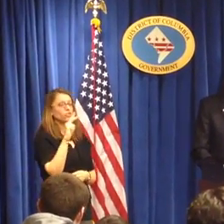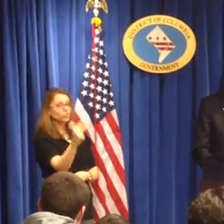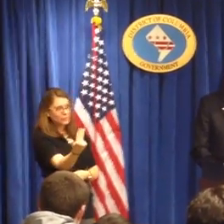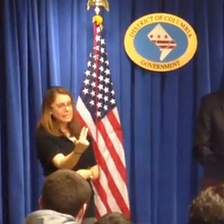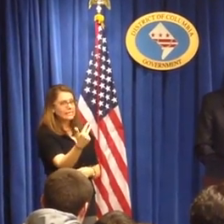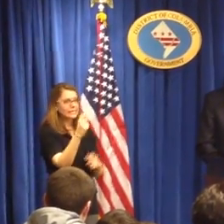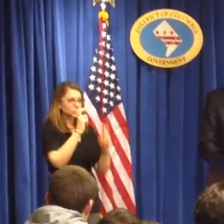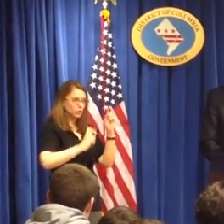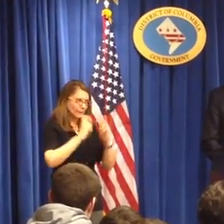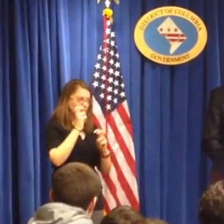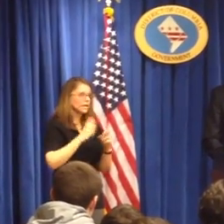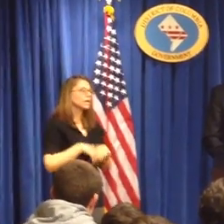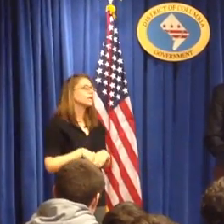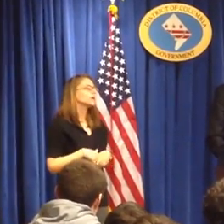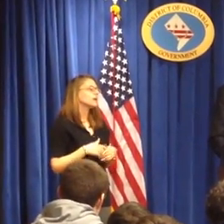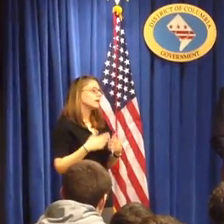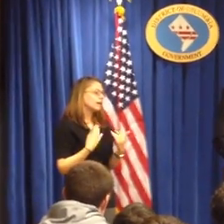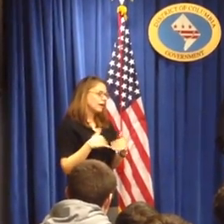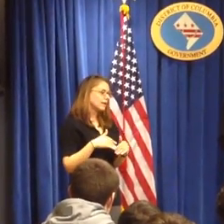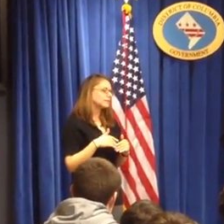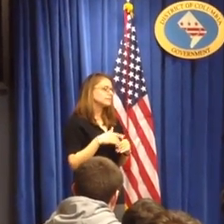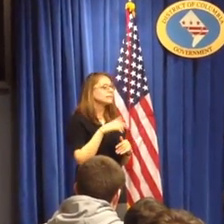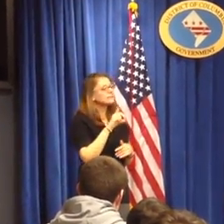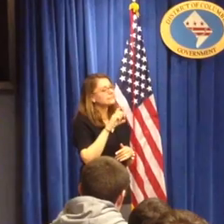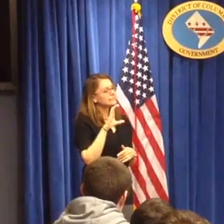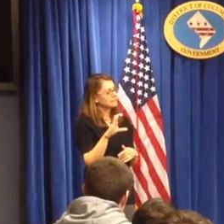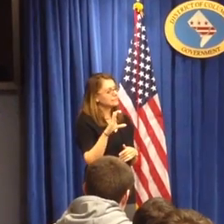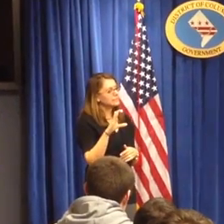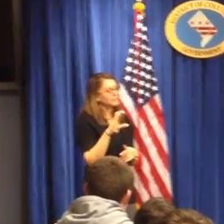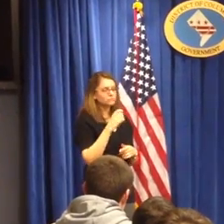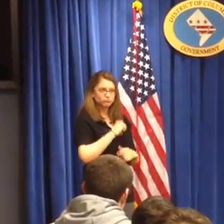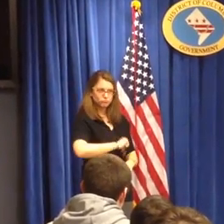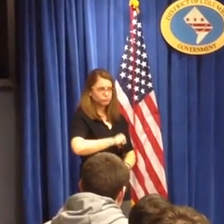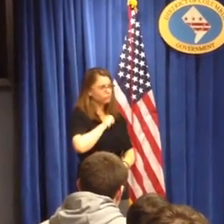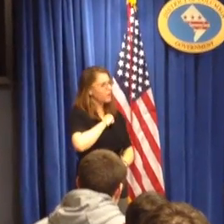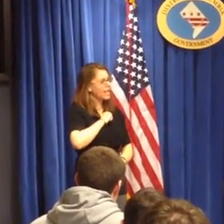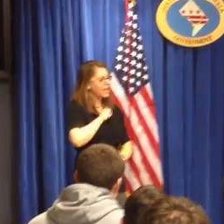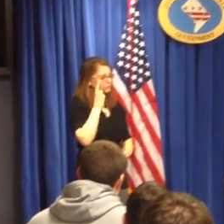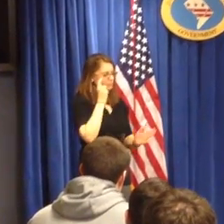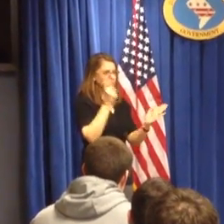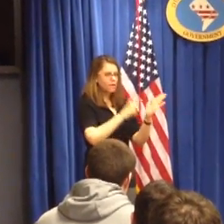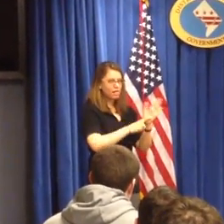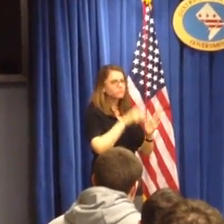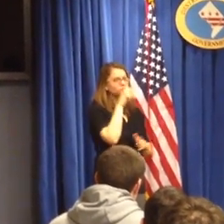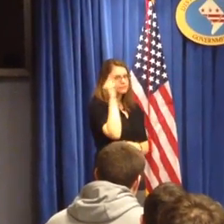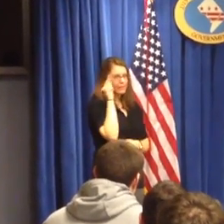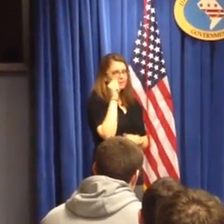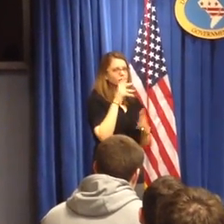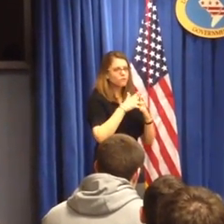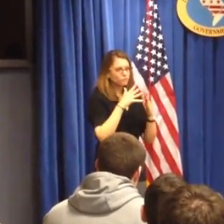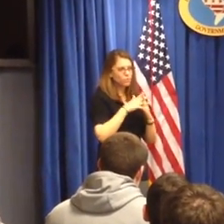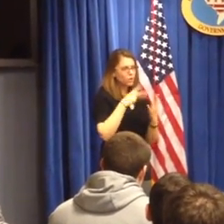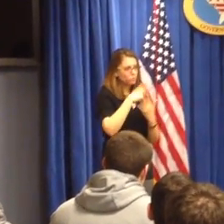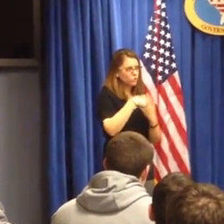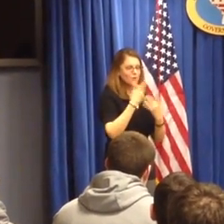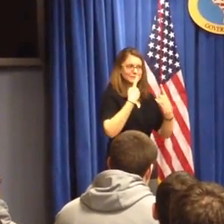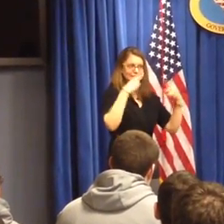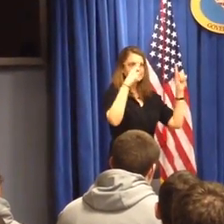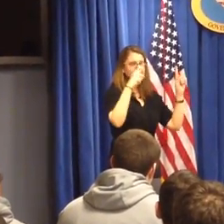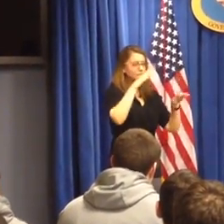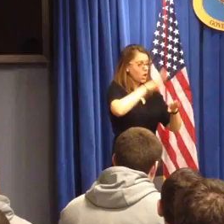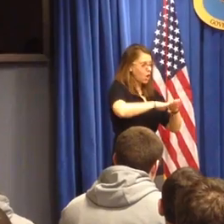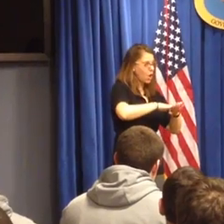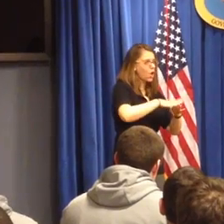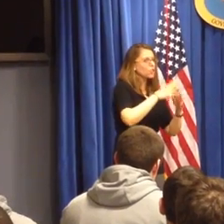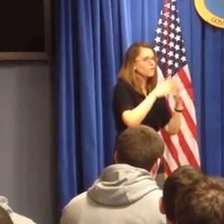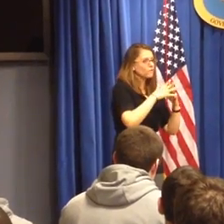tournament. And whereas the District of Columbia is proud to acknowledge the Gallaudet football program's success on the